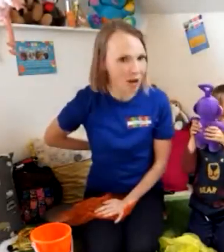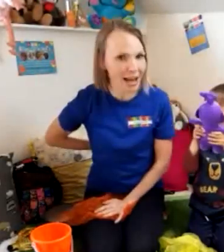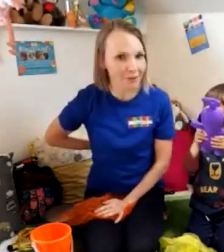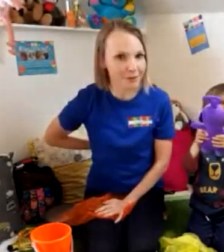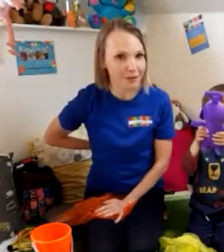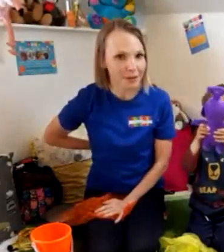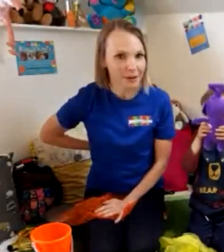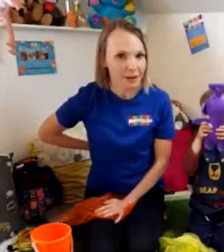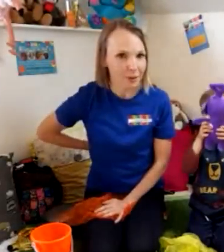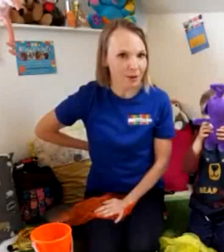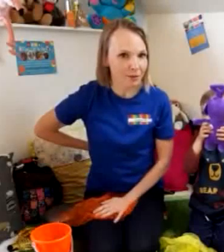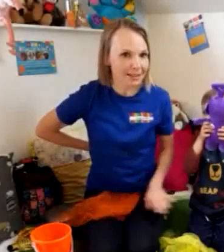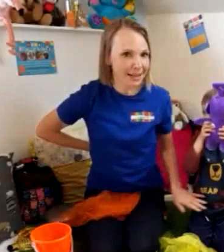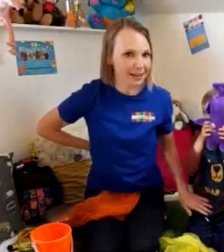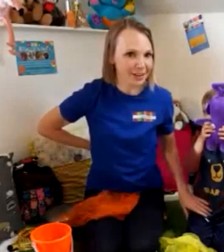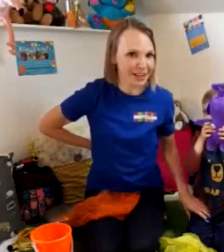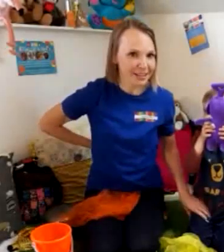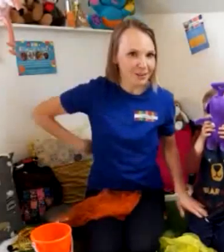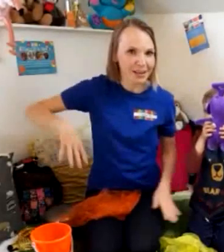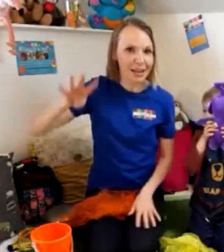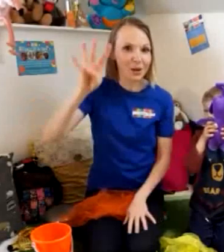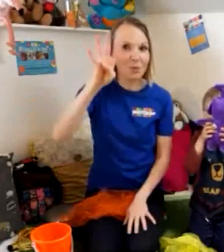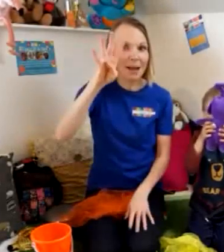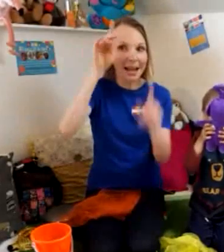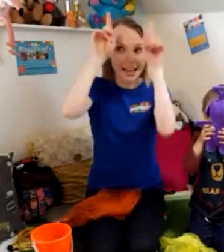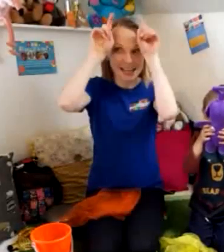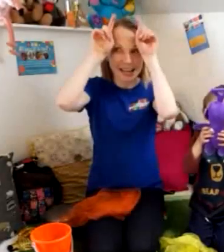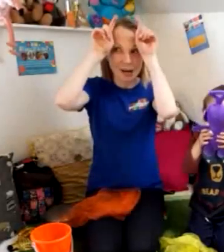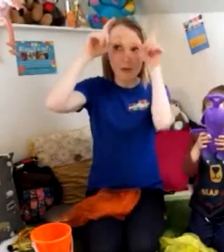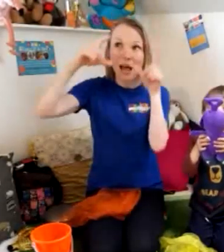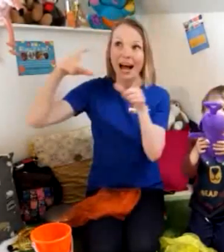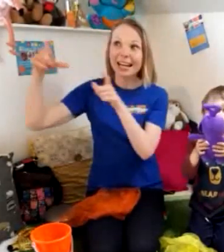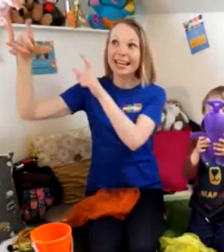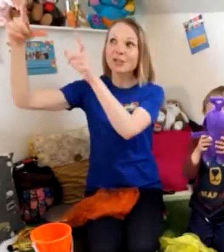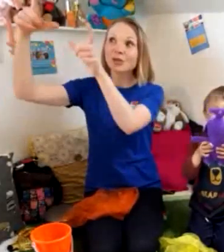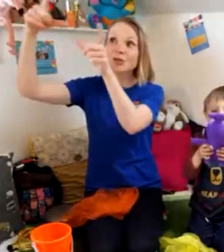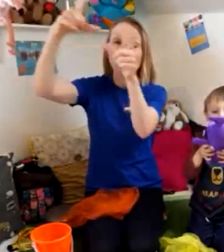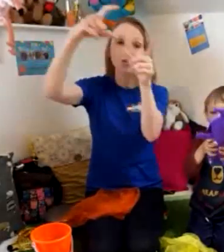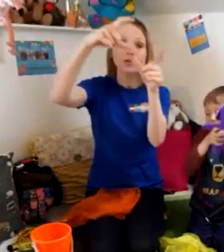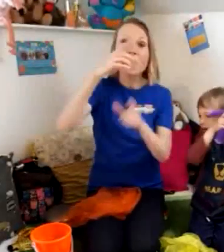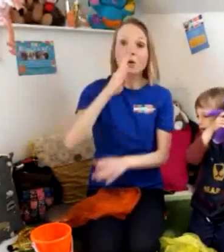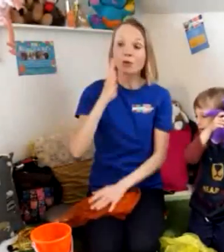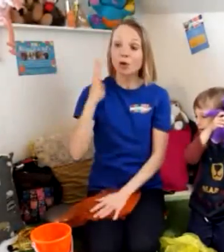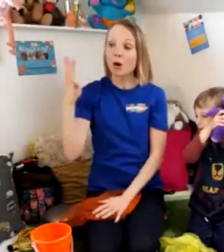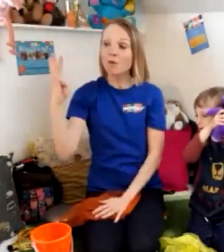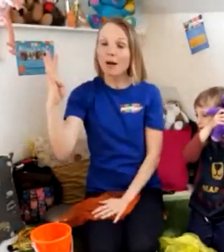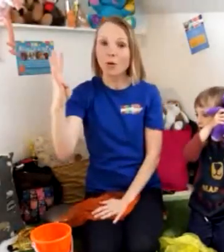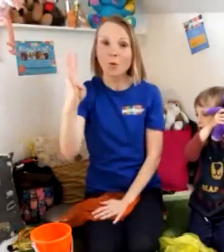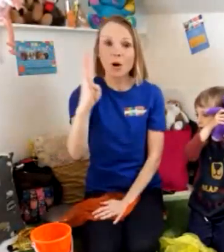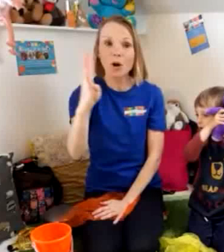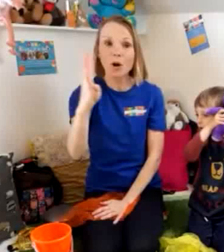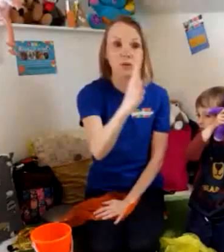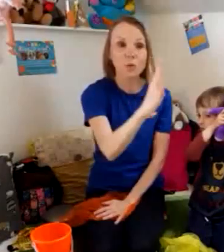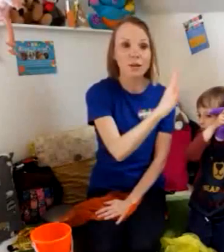left? Are we ready? Four little men in a flying saucer flew around the world one